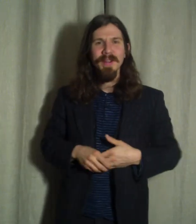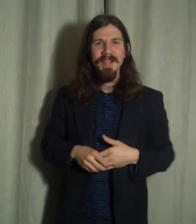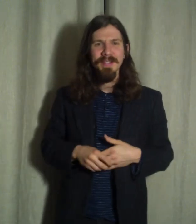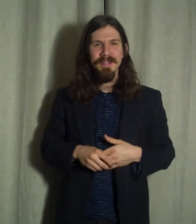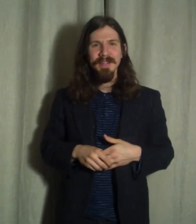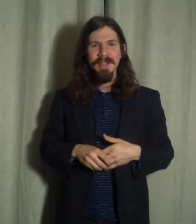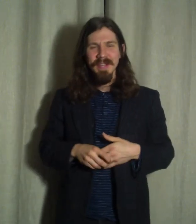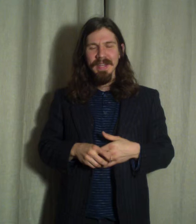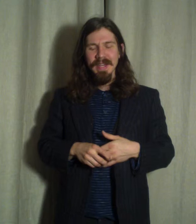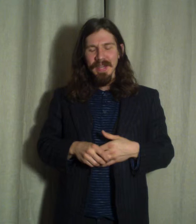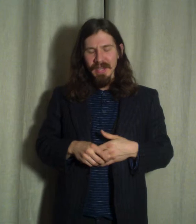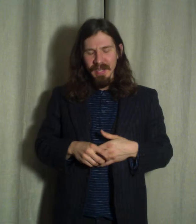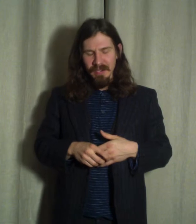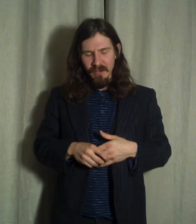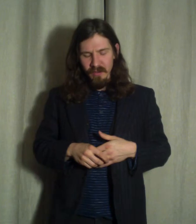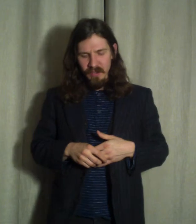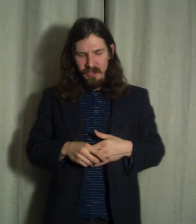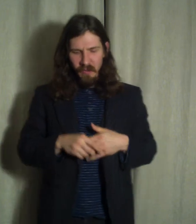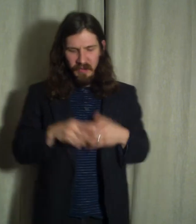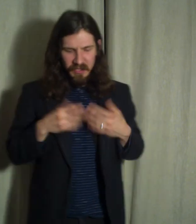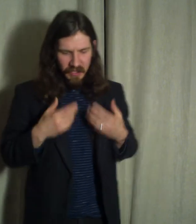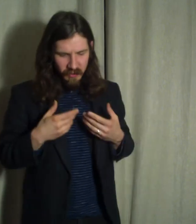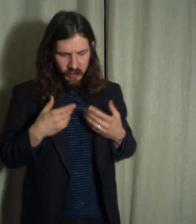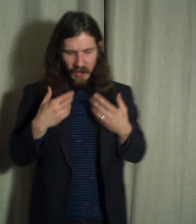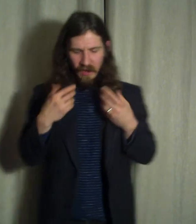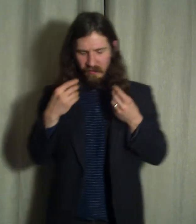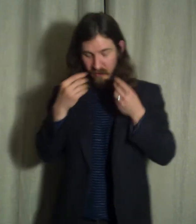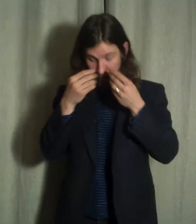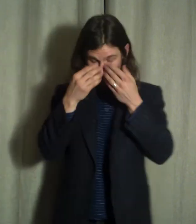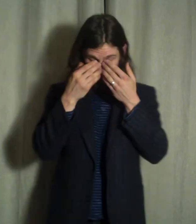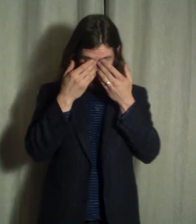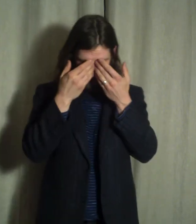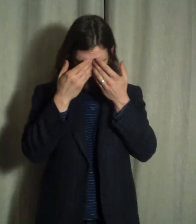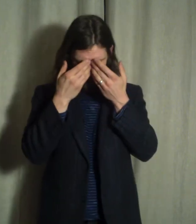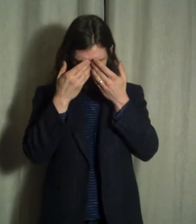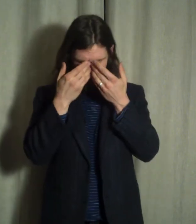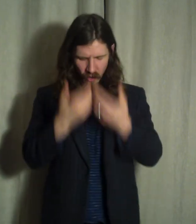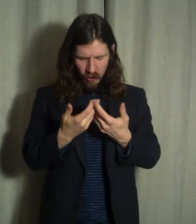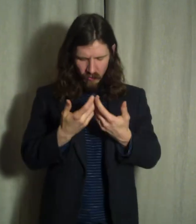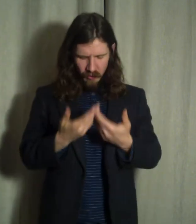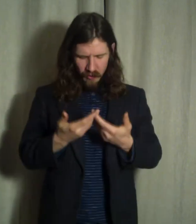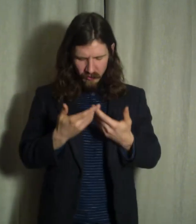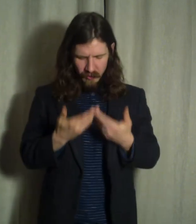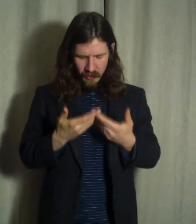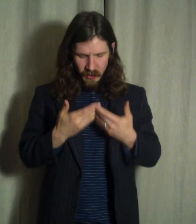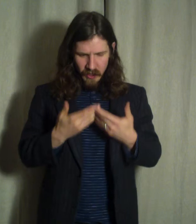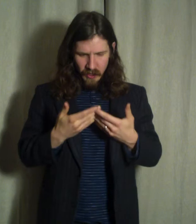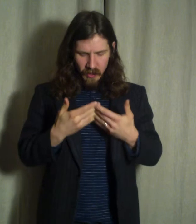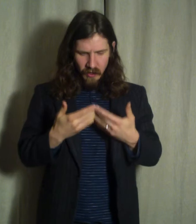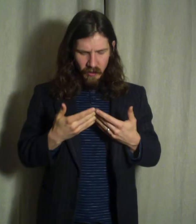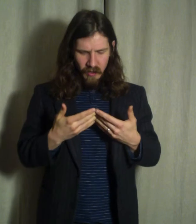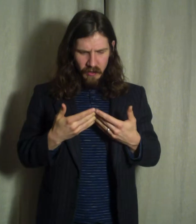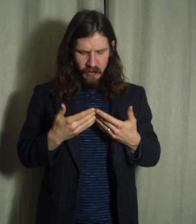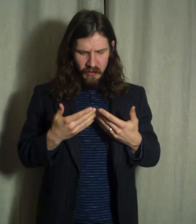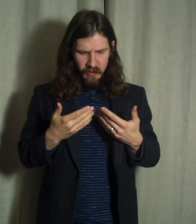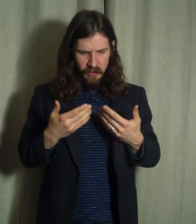into? And so some of the skills we have to hone are,